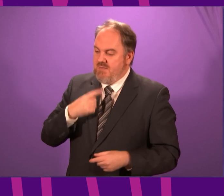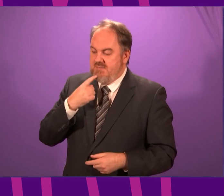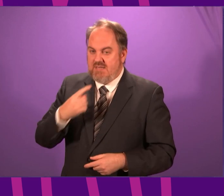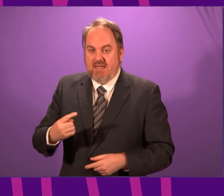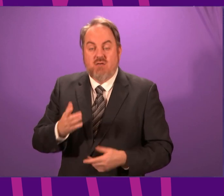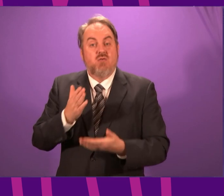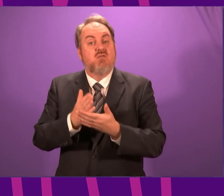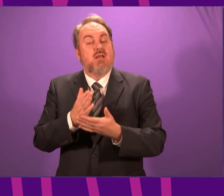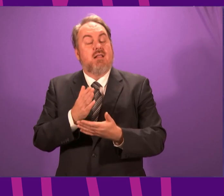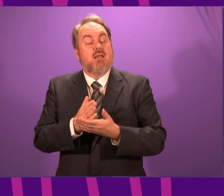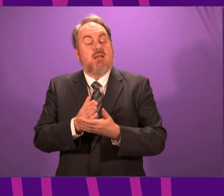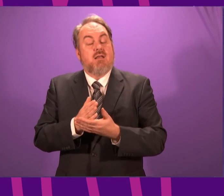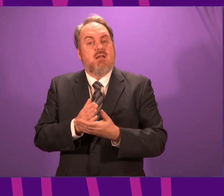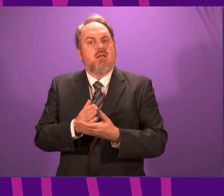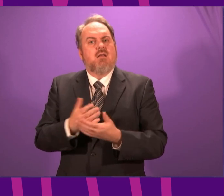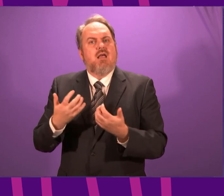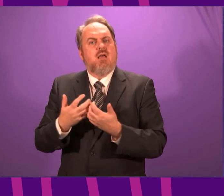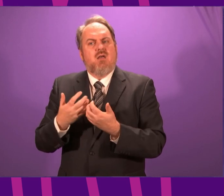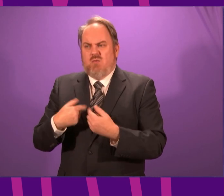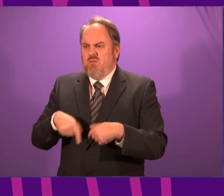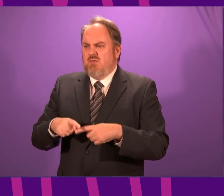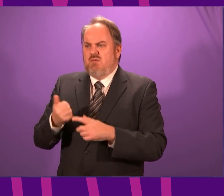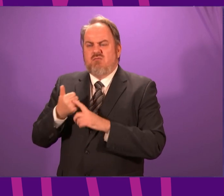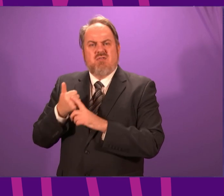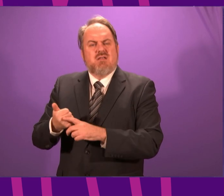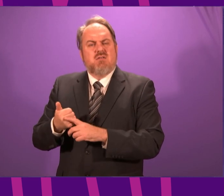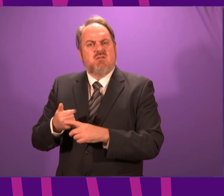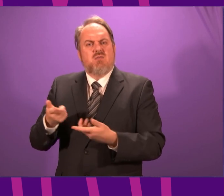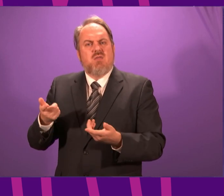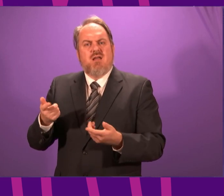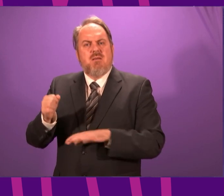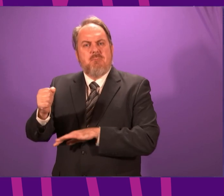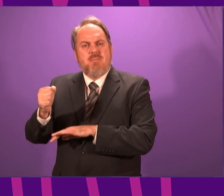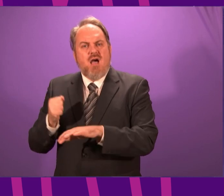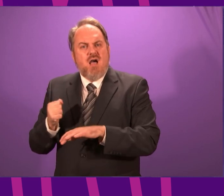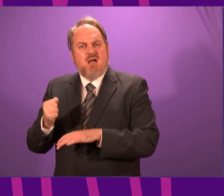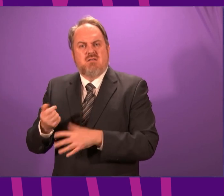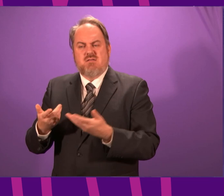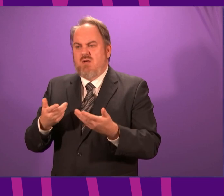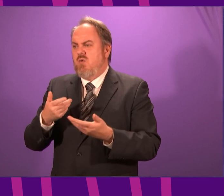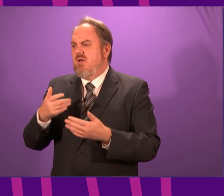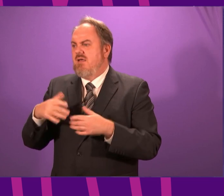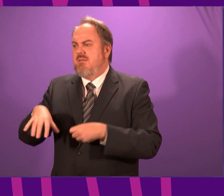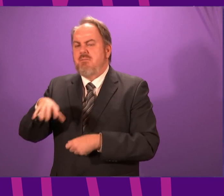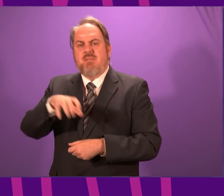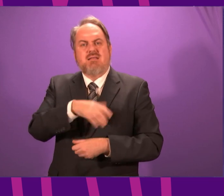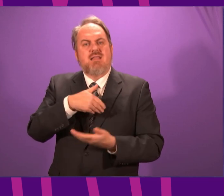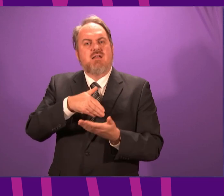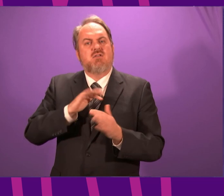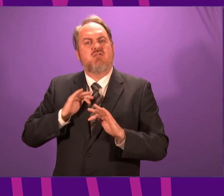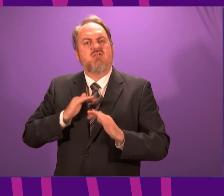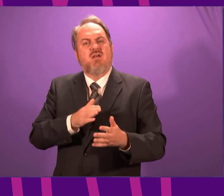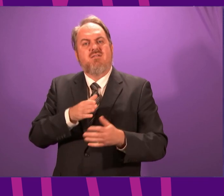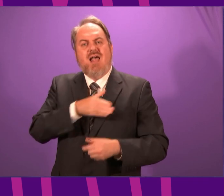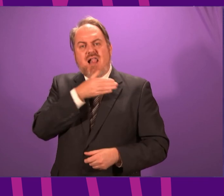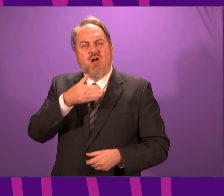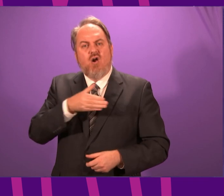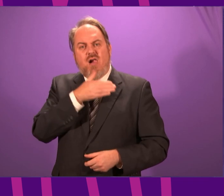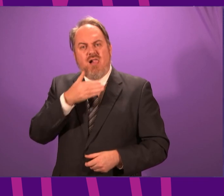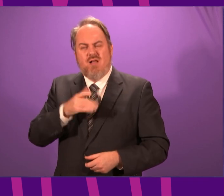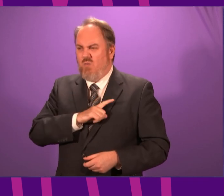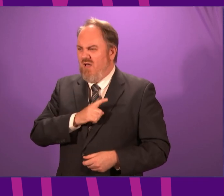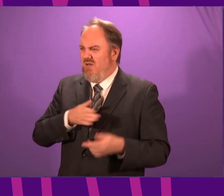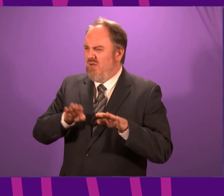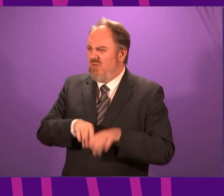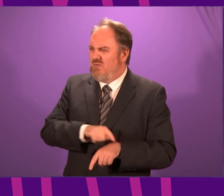know if there is evidence to support the closure of some of the licensed prisons premises across the Central Belt. And this is another issue about the